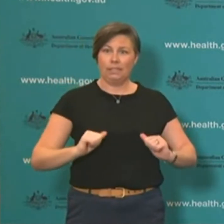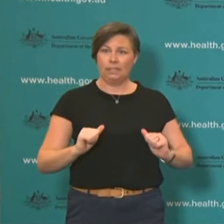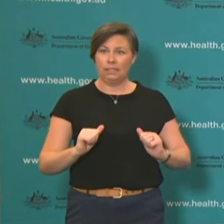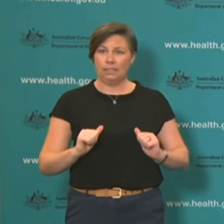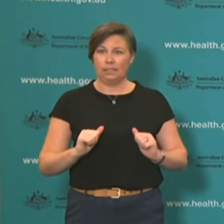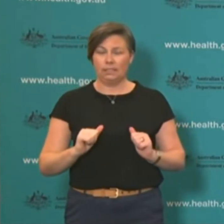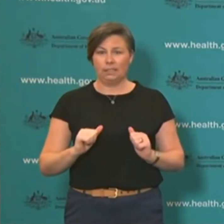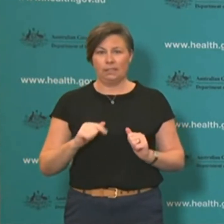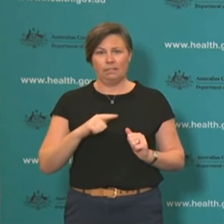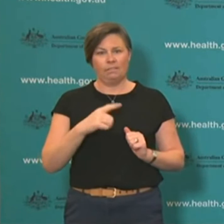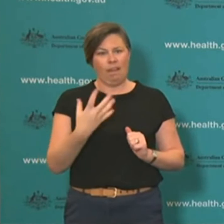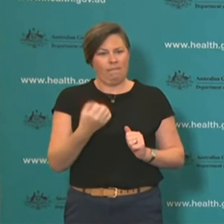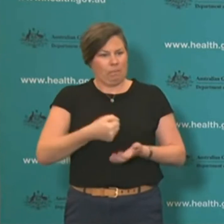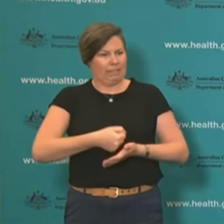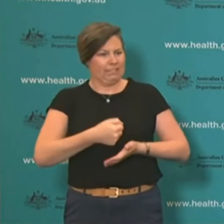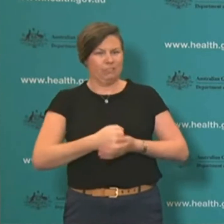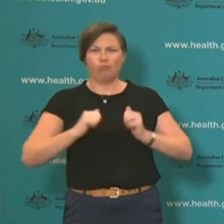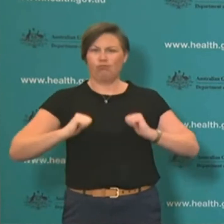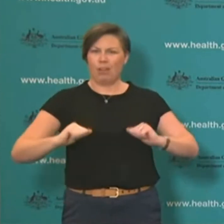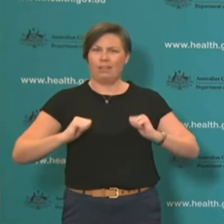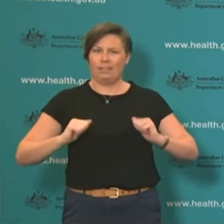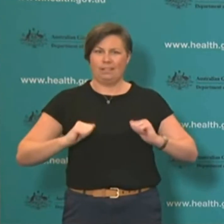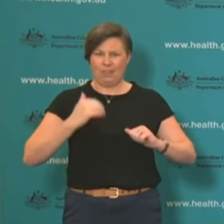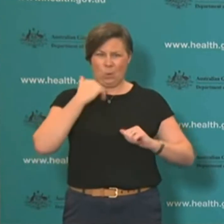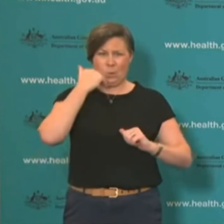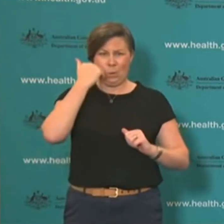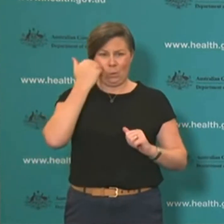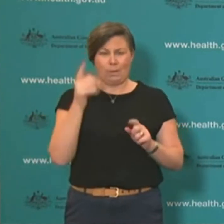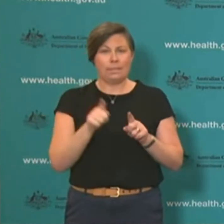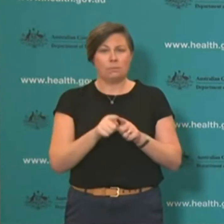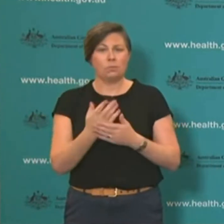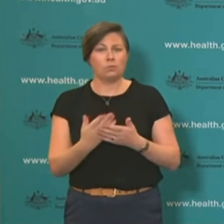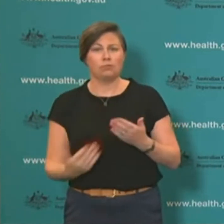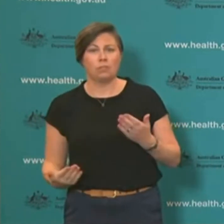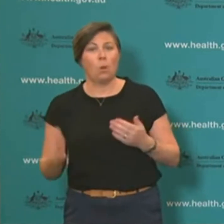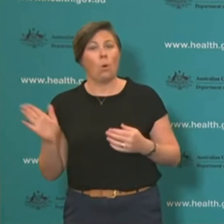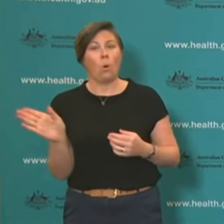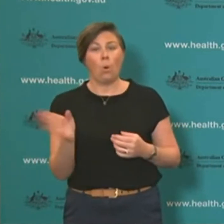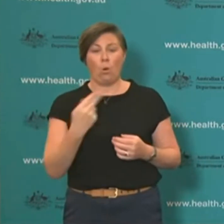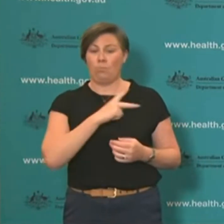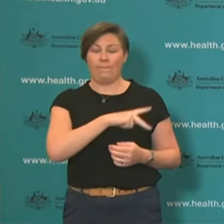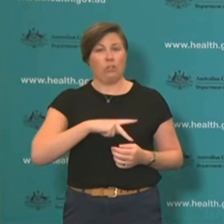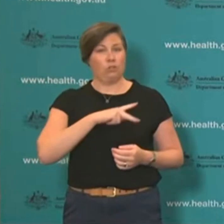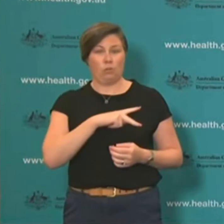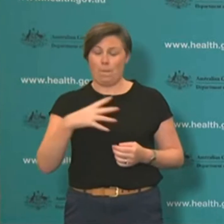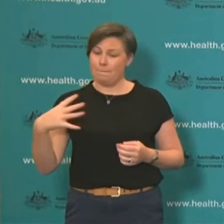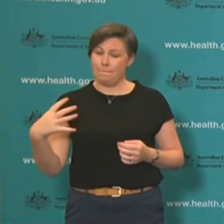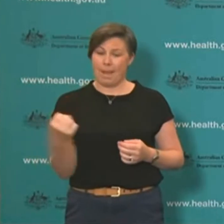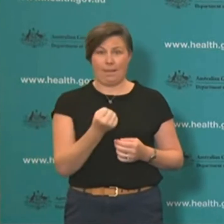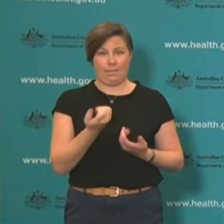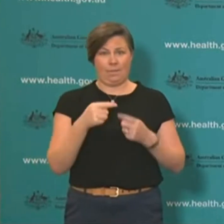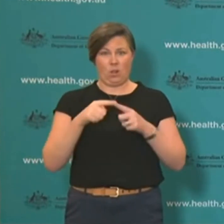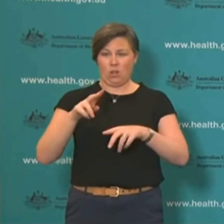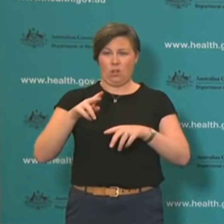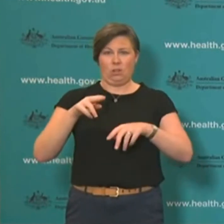of Safety and Quality in Aged Care, as it is in the Australian Commission of Safety and Quality in Healthcare. All professionals are required under the